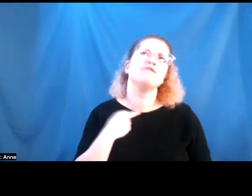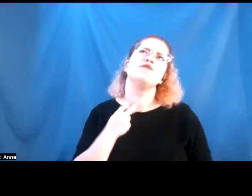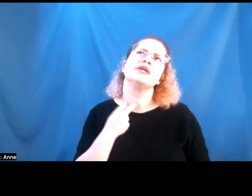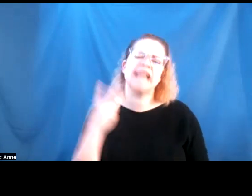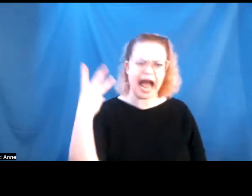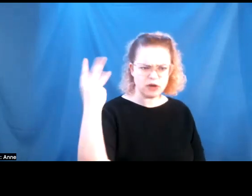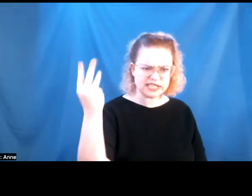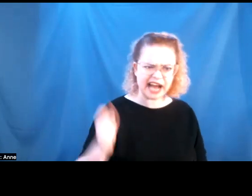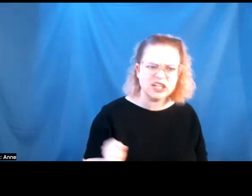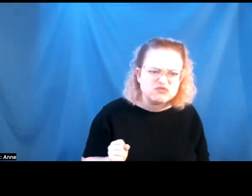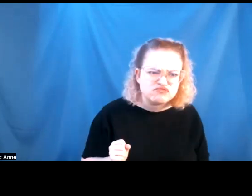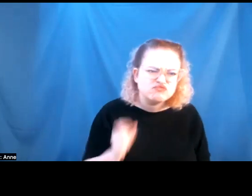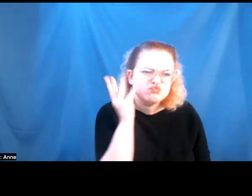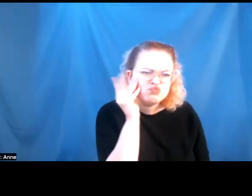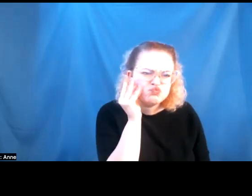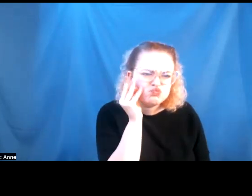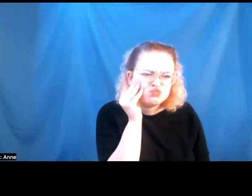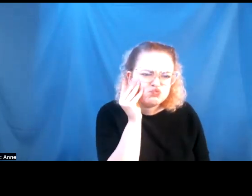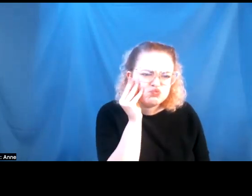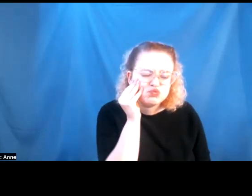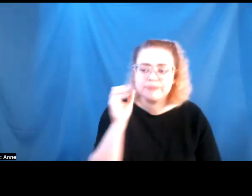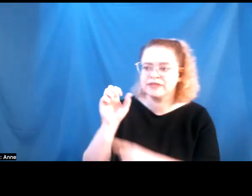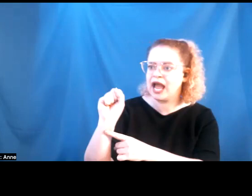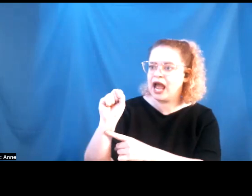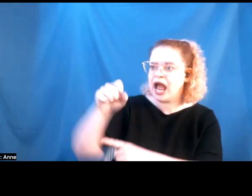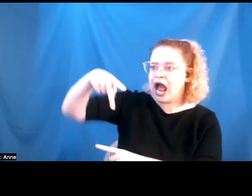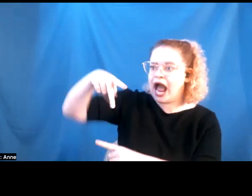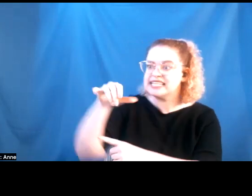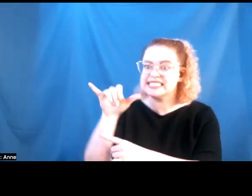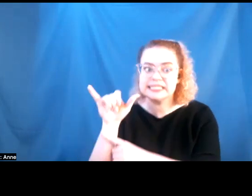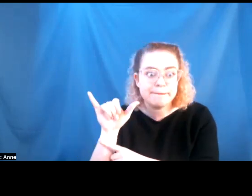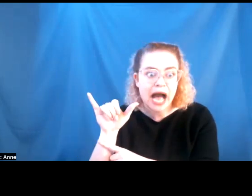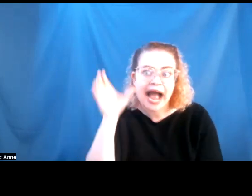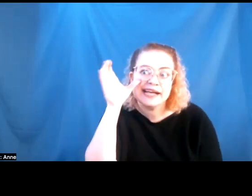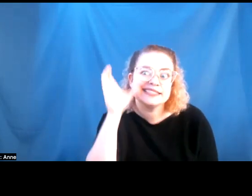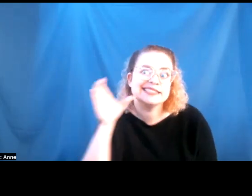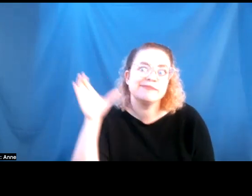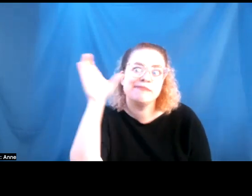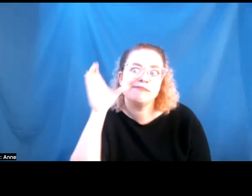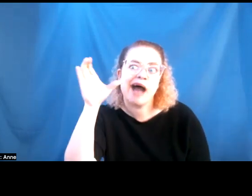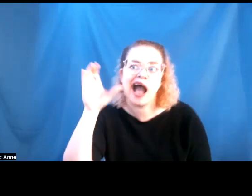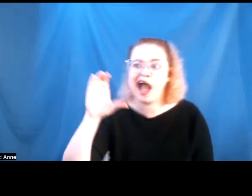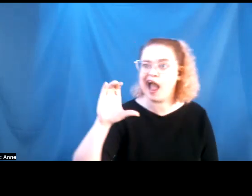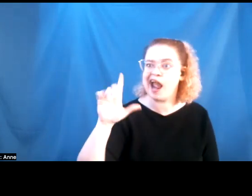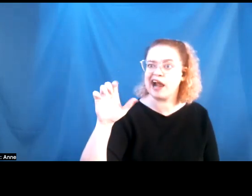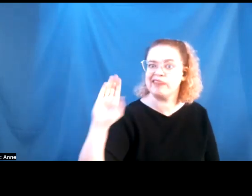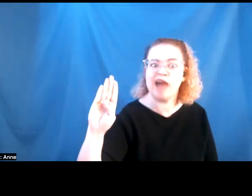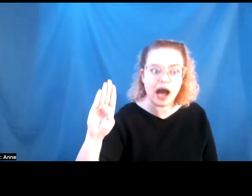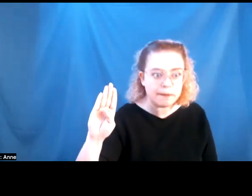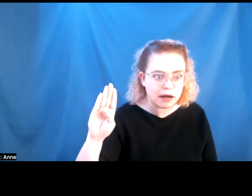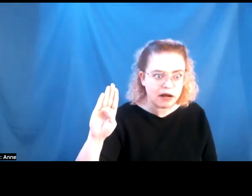It must be Chloe's spy club time. Chloe and her friends love to play sneaky spy